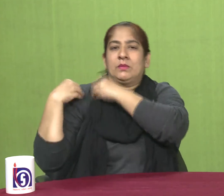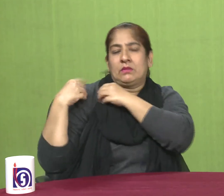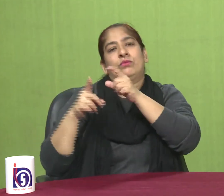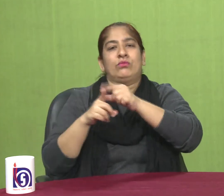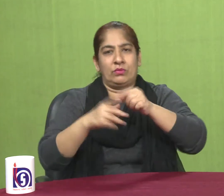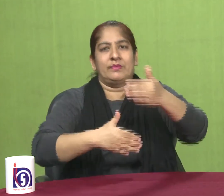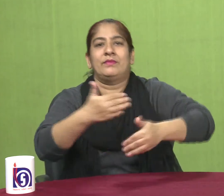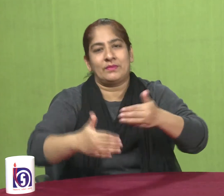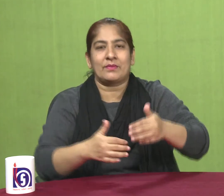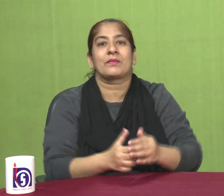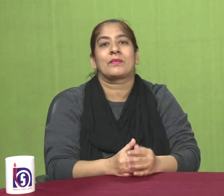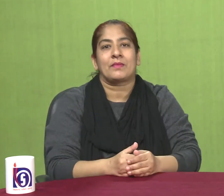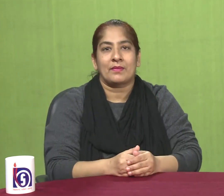The agent decides.